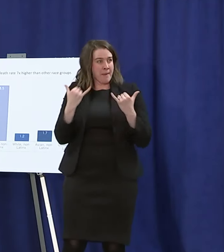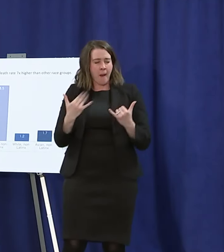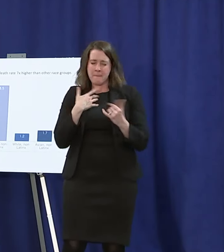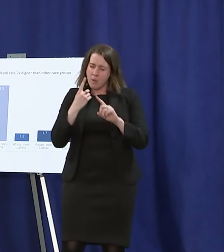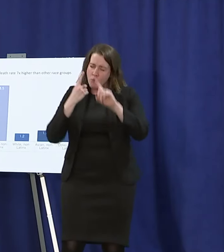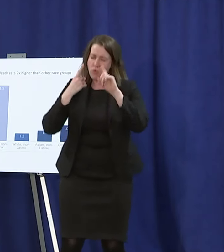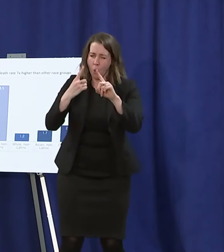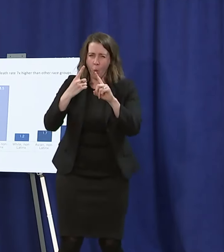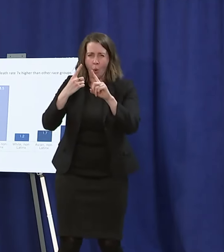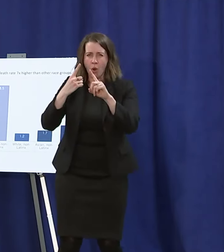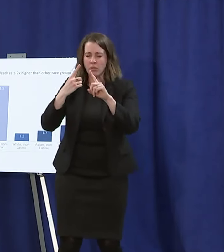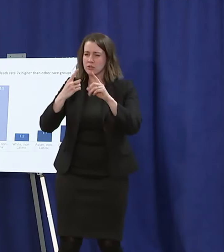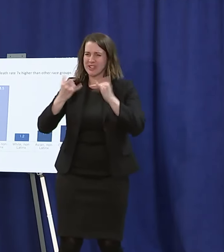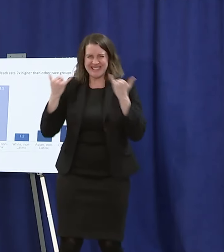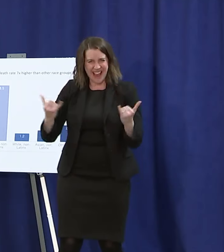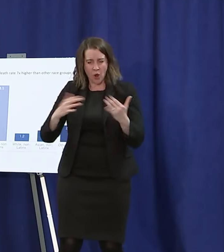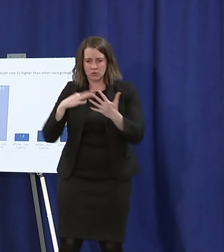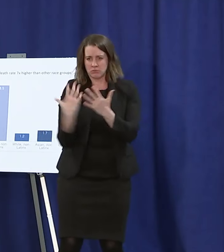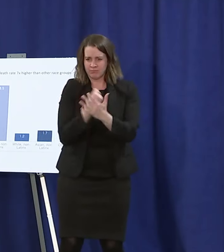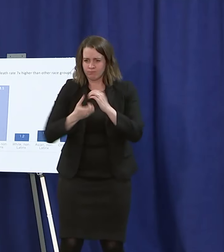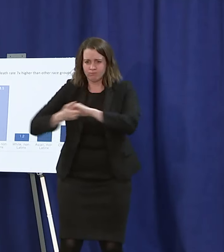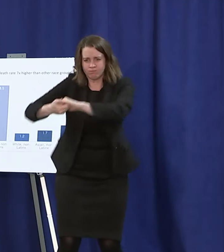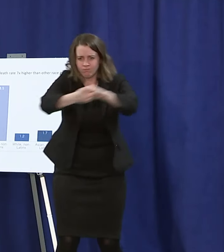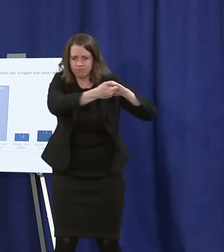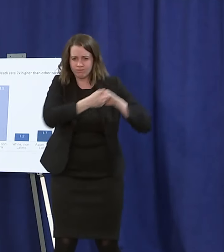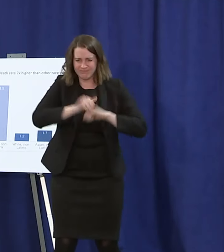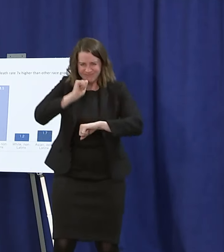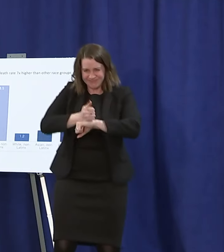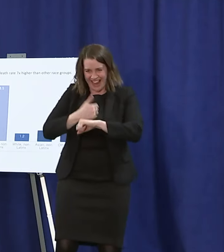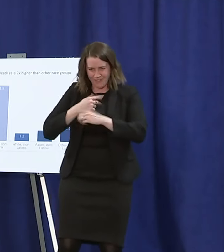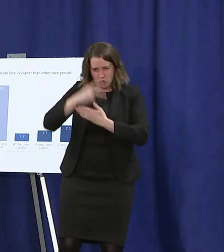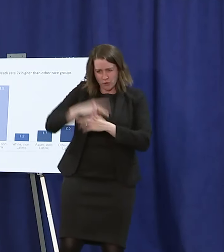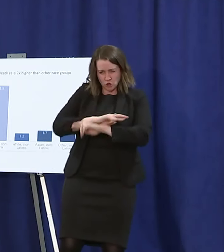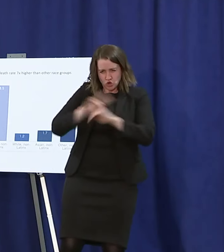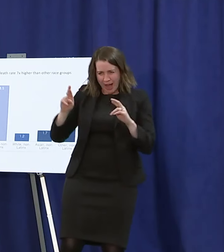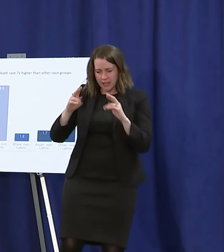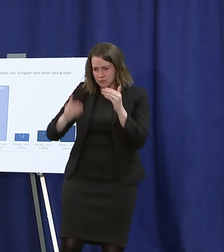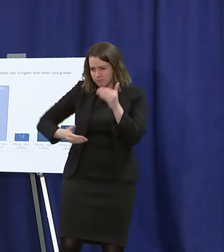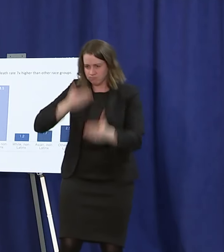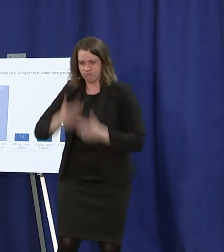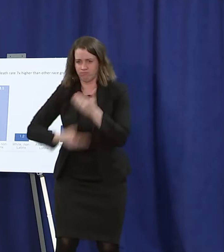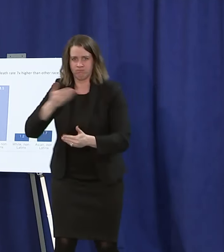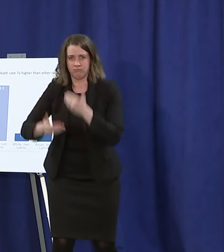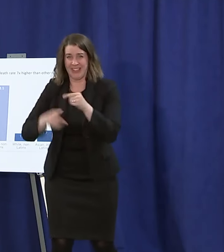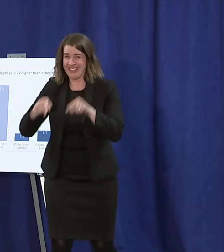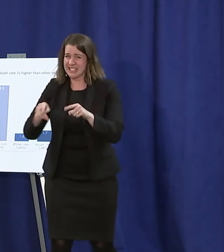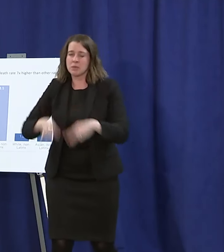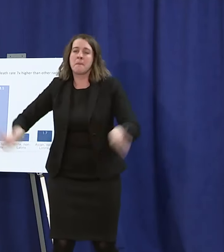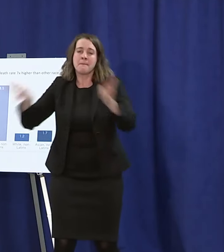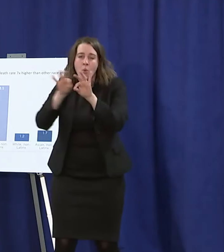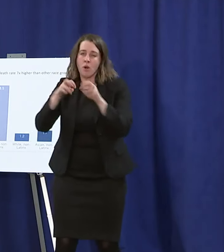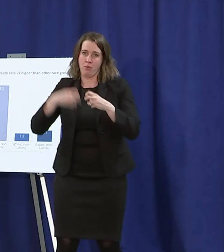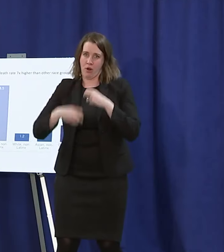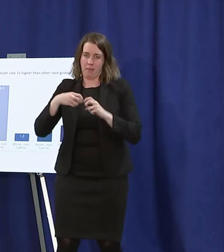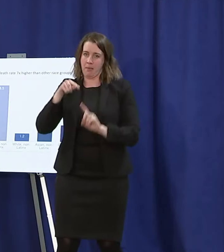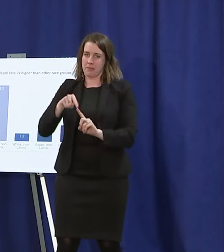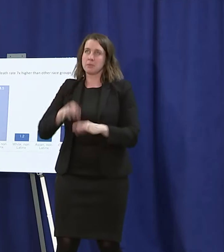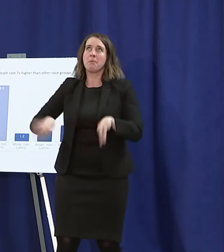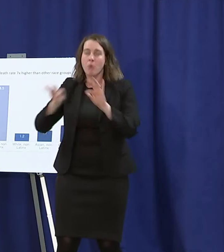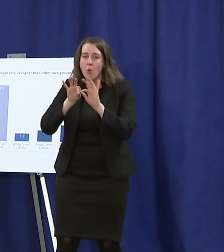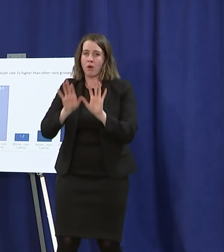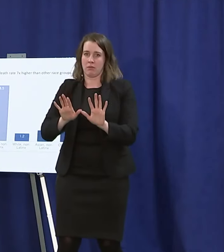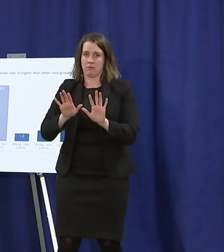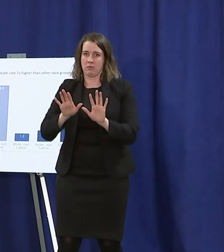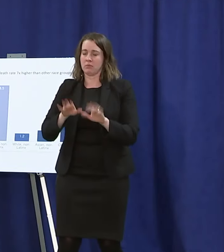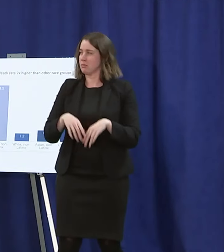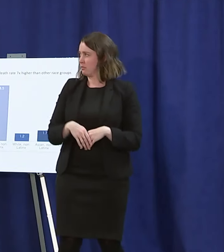foundation right here, right now, to make sure that we are moving forward on this pressing issue. What we've talked about today around